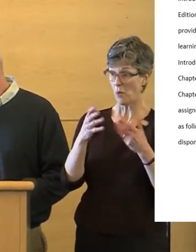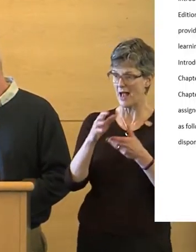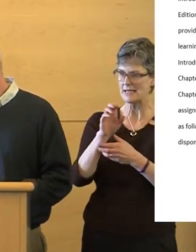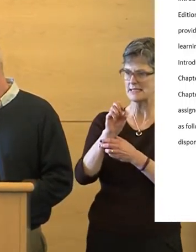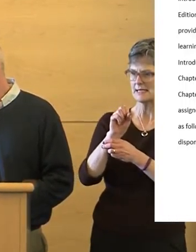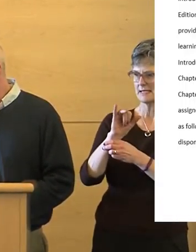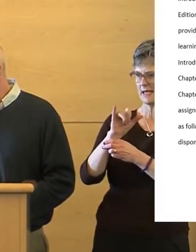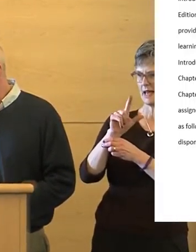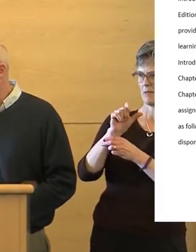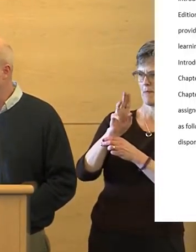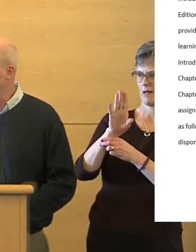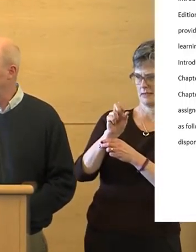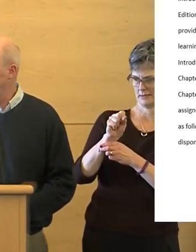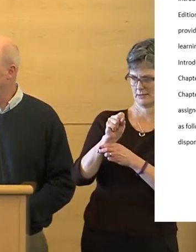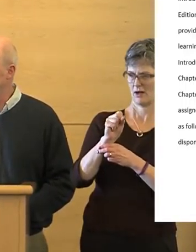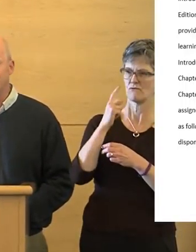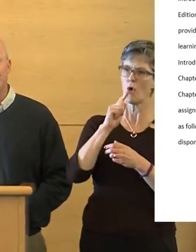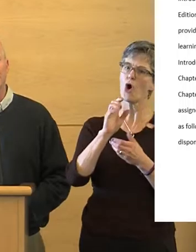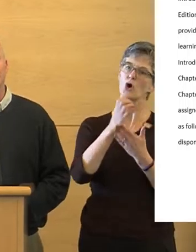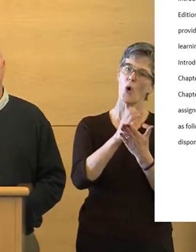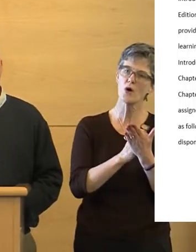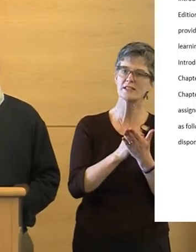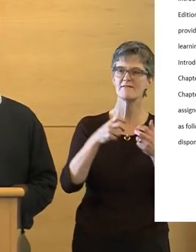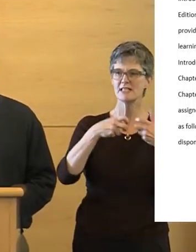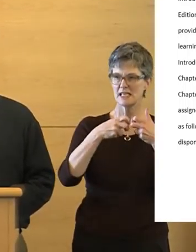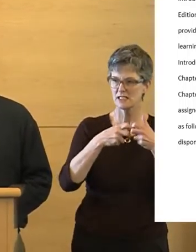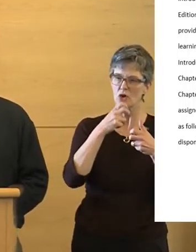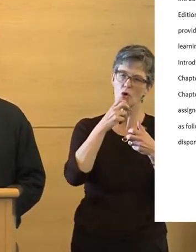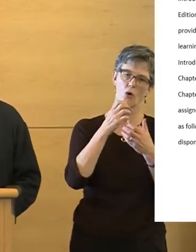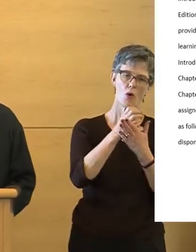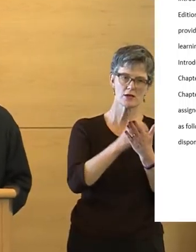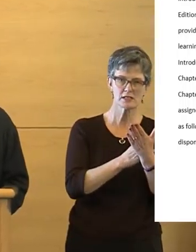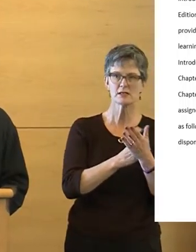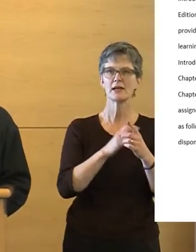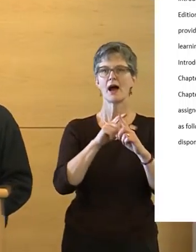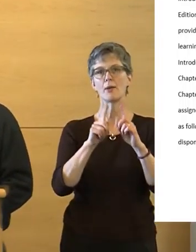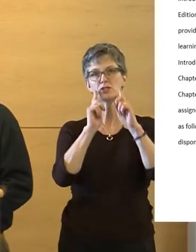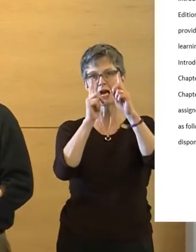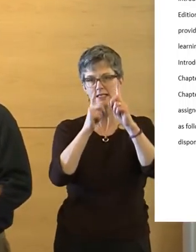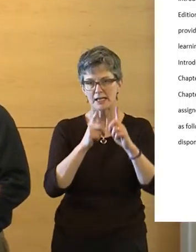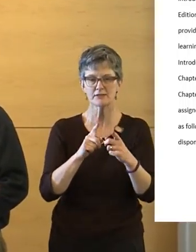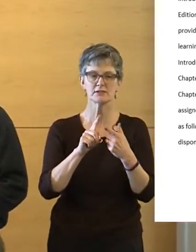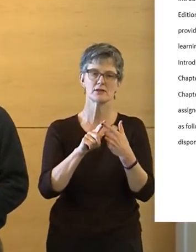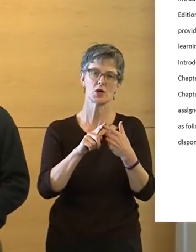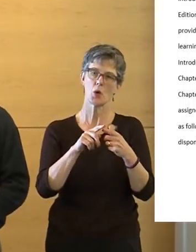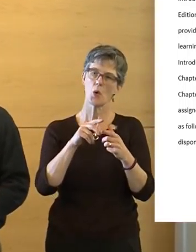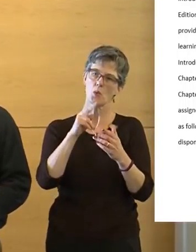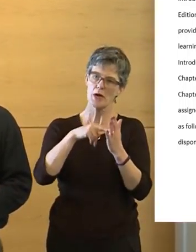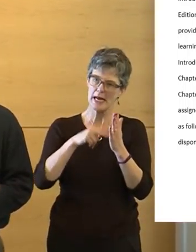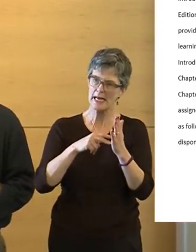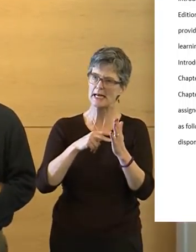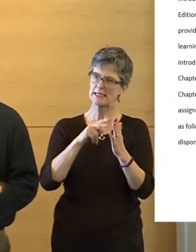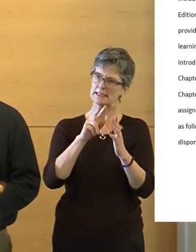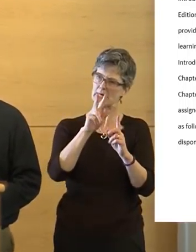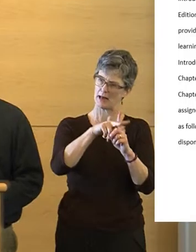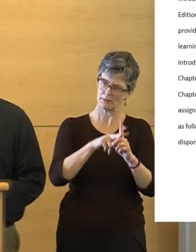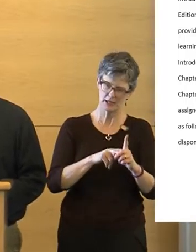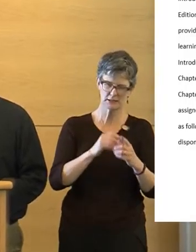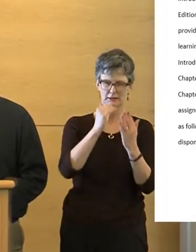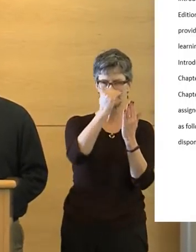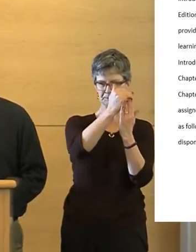on the screen. This is an introduction to physics course syllabus. So it has all the things you need to know about the